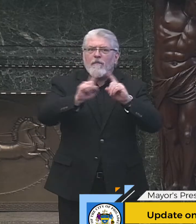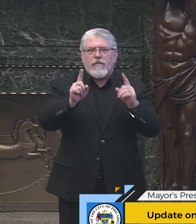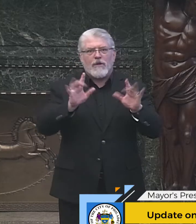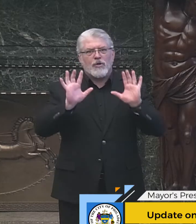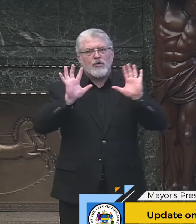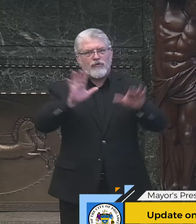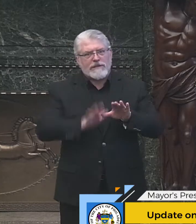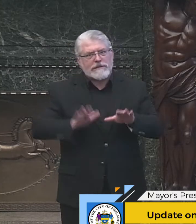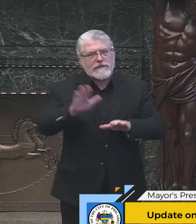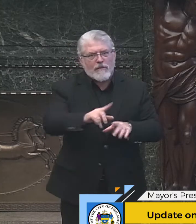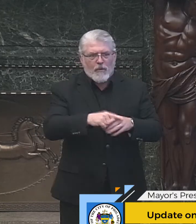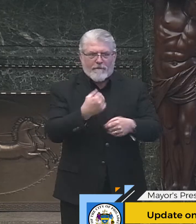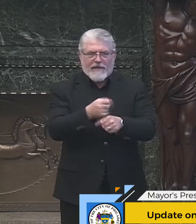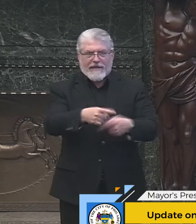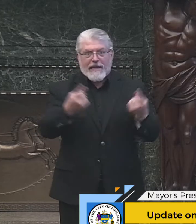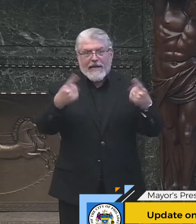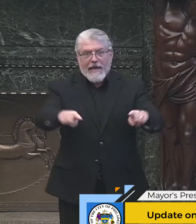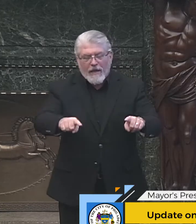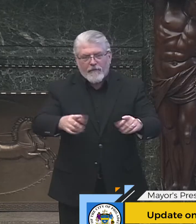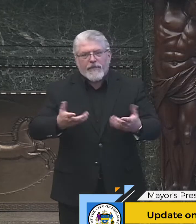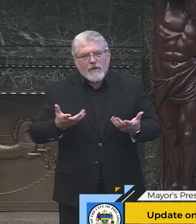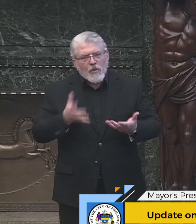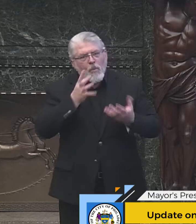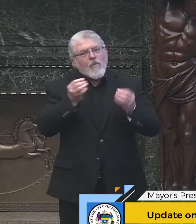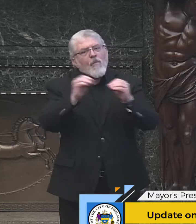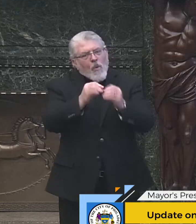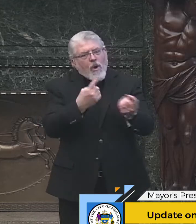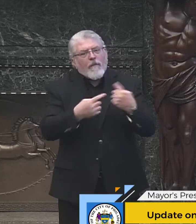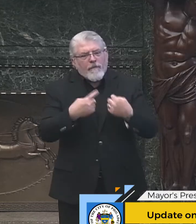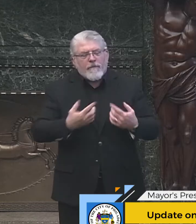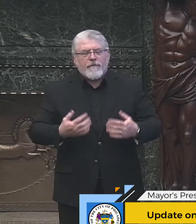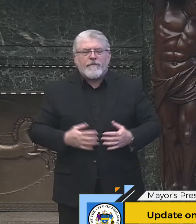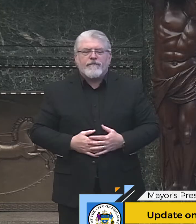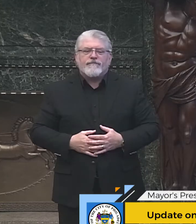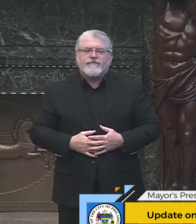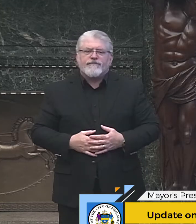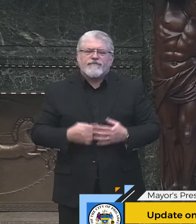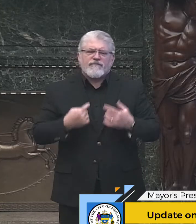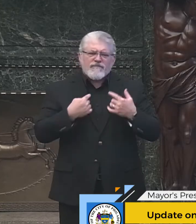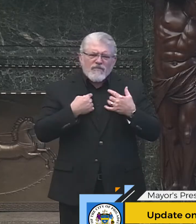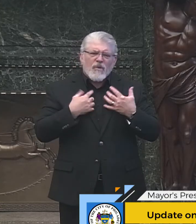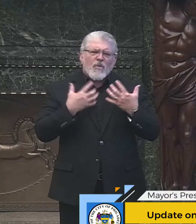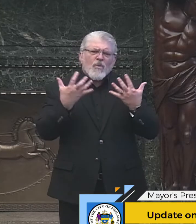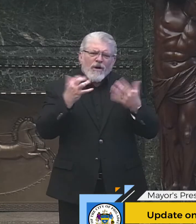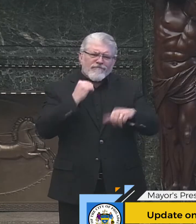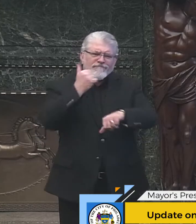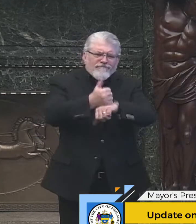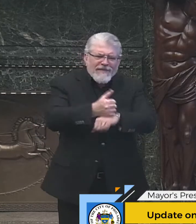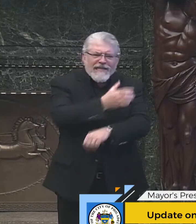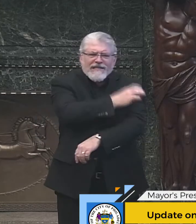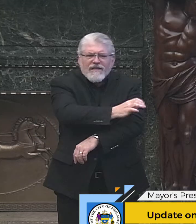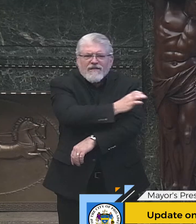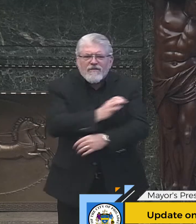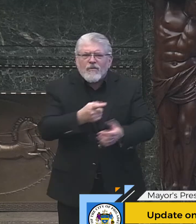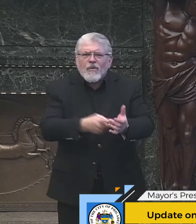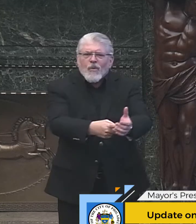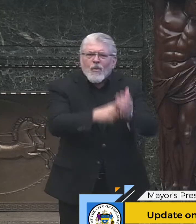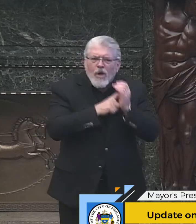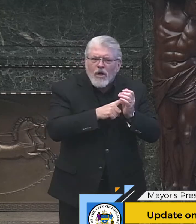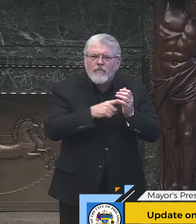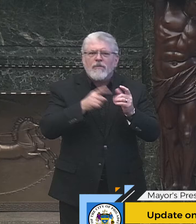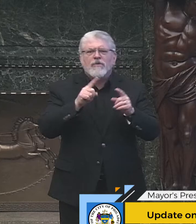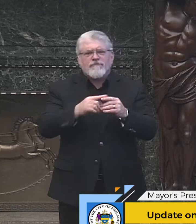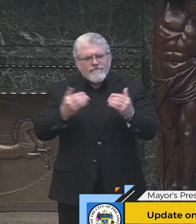clinical criteria, some medical criteria for who deserves to get a test. So here's some general guidance for everyone, just to remind everyone what we said